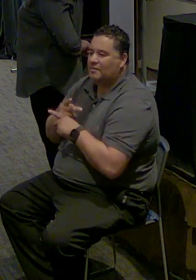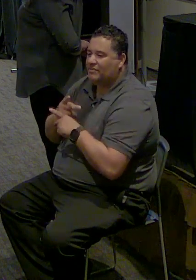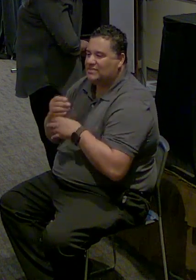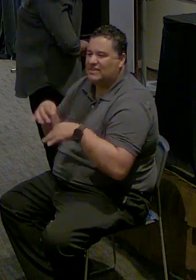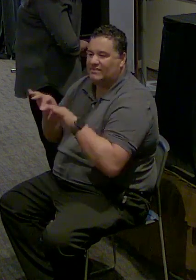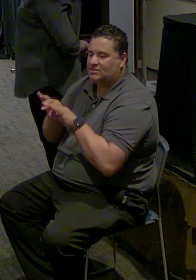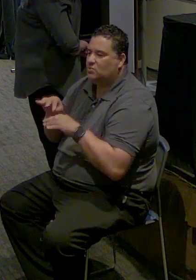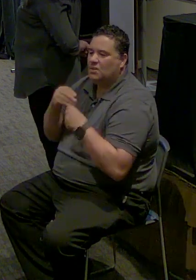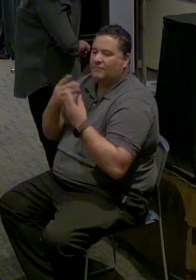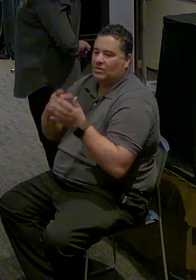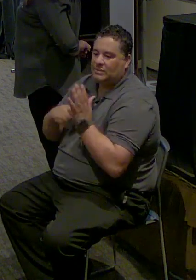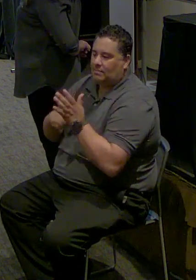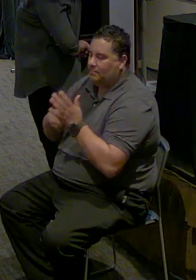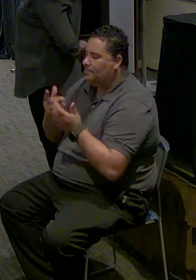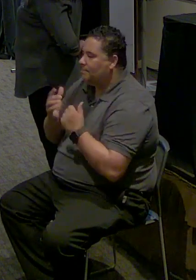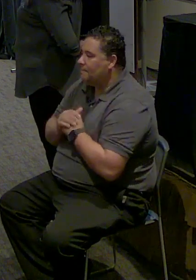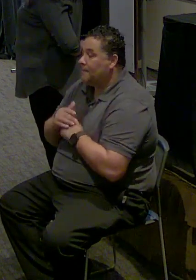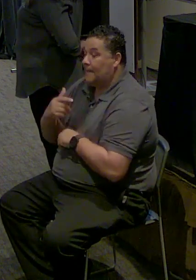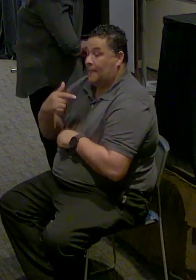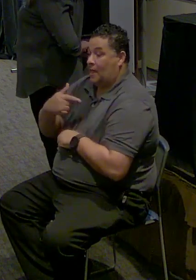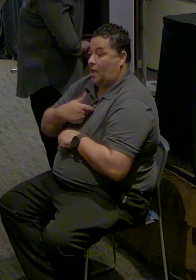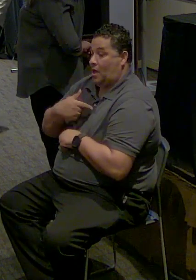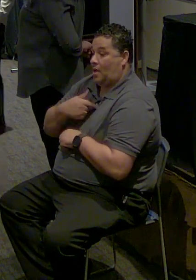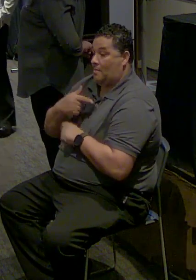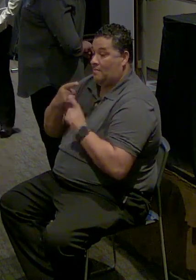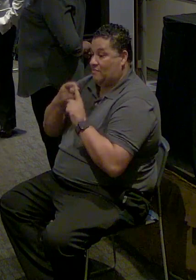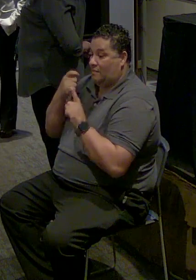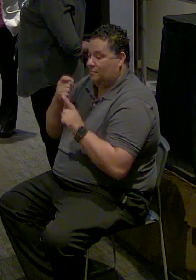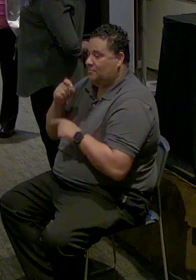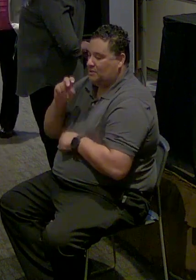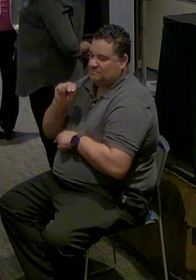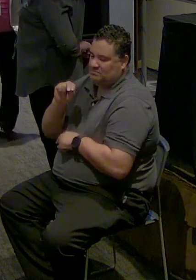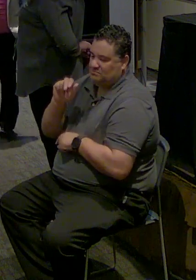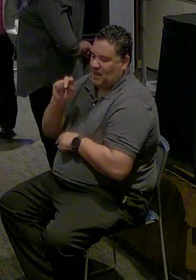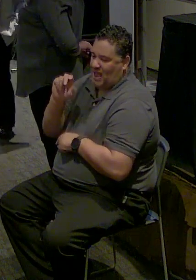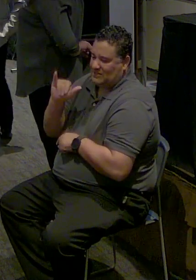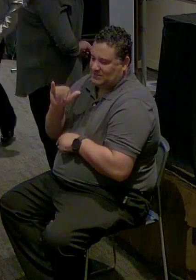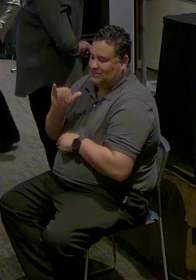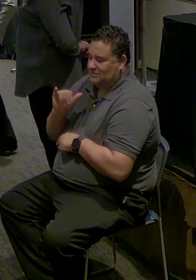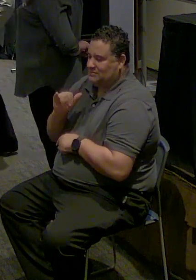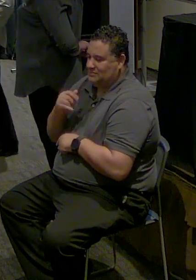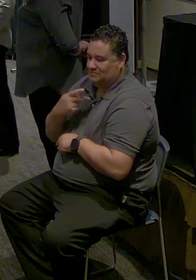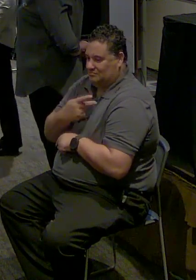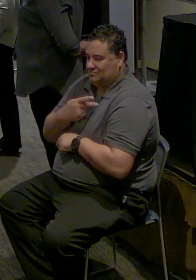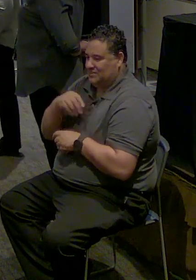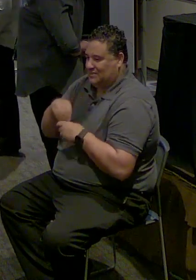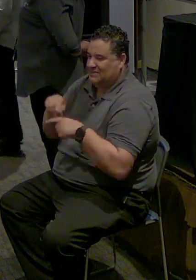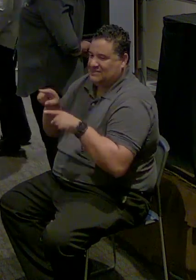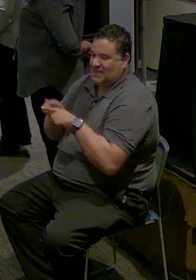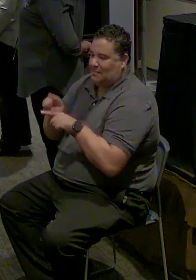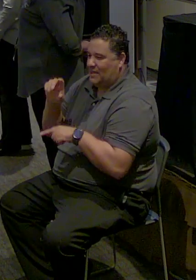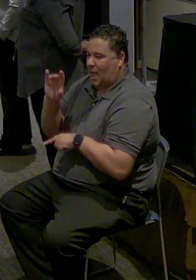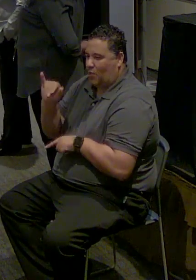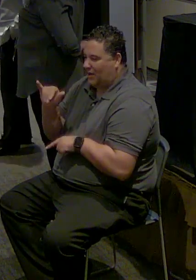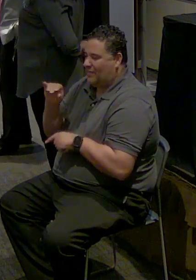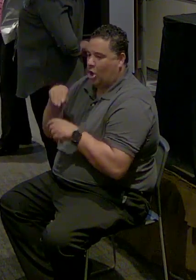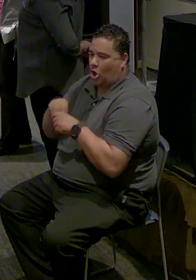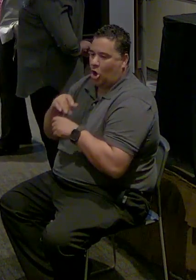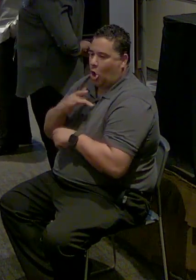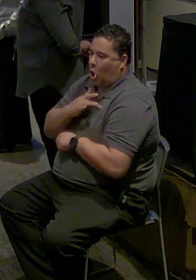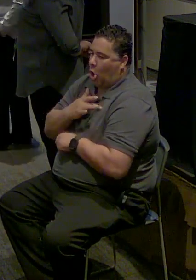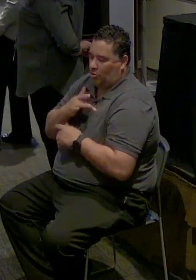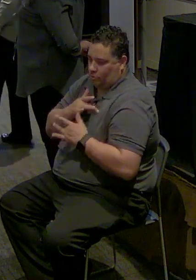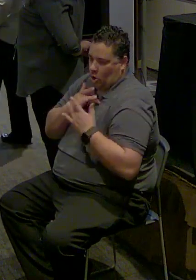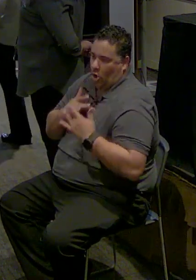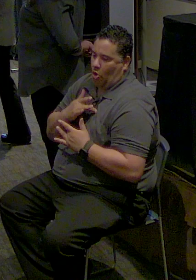give you an example. Where I come from, and Nancy and I both live in the same county, we are in the heart of North Carolina in Randolph